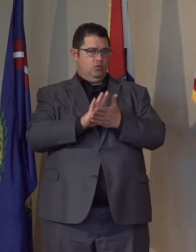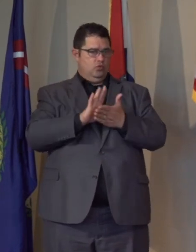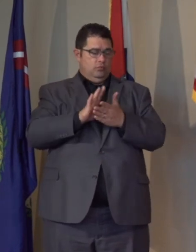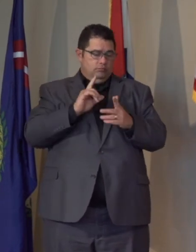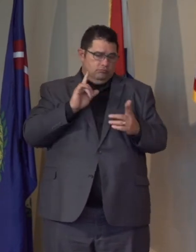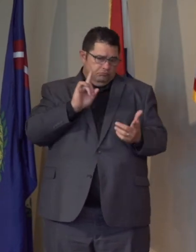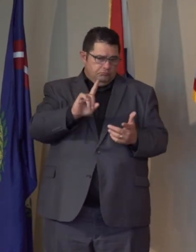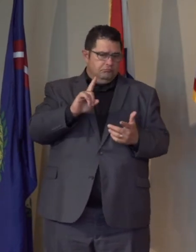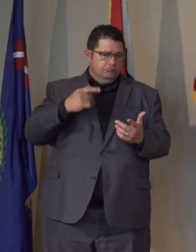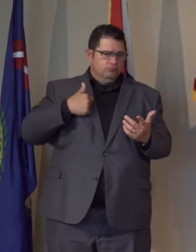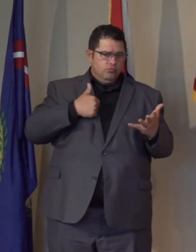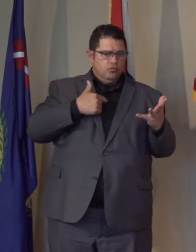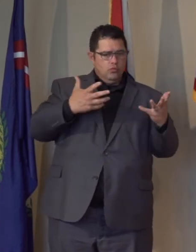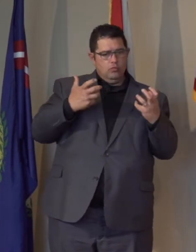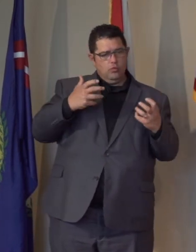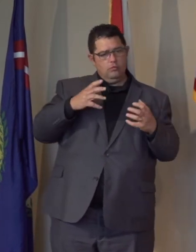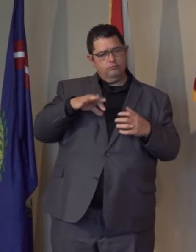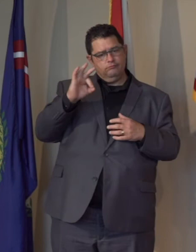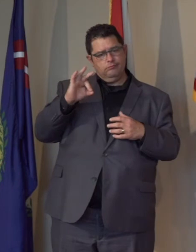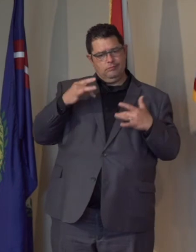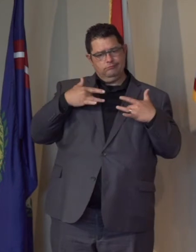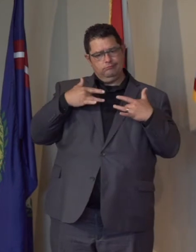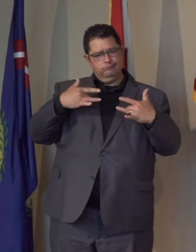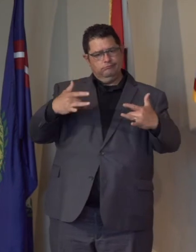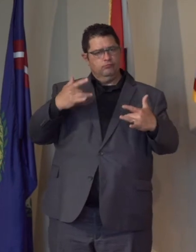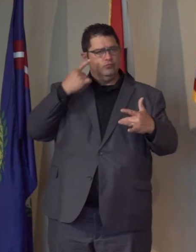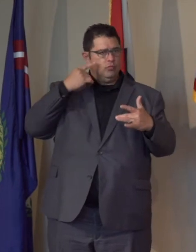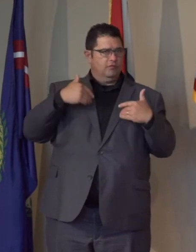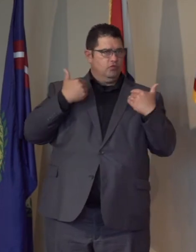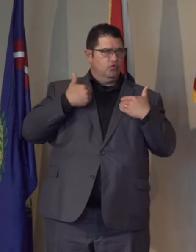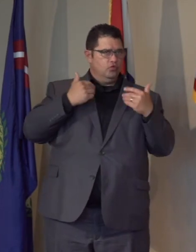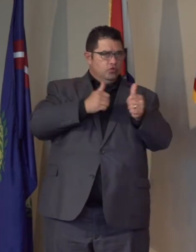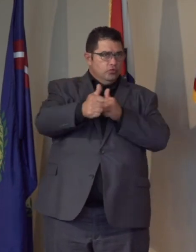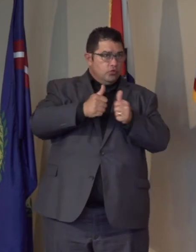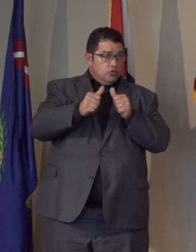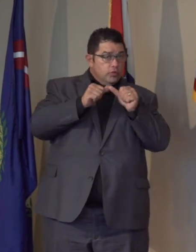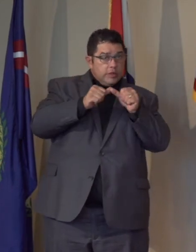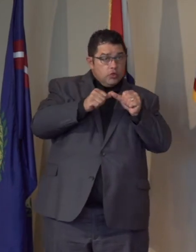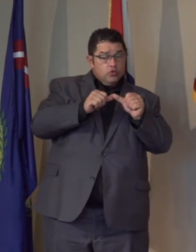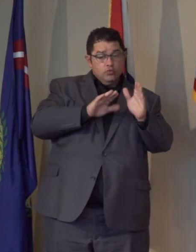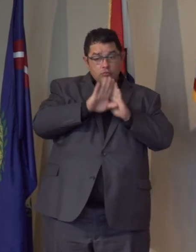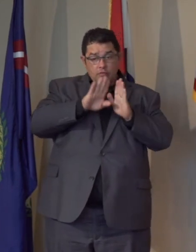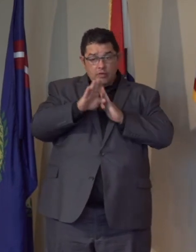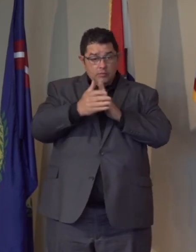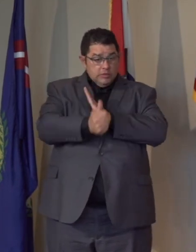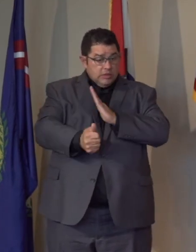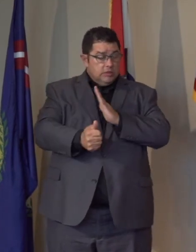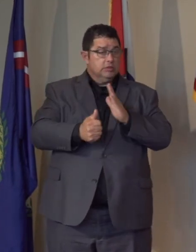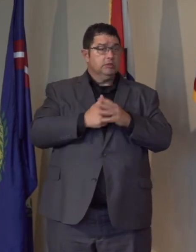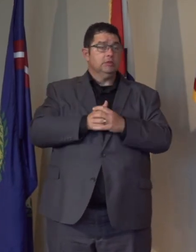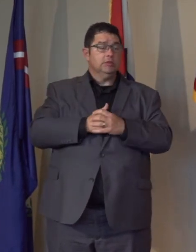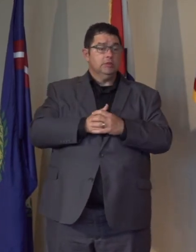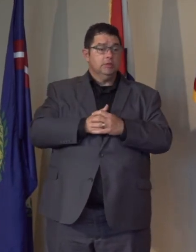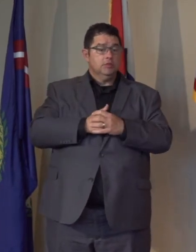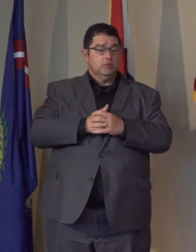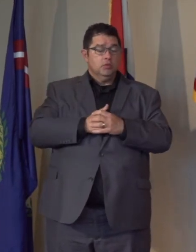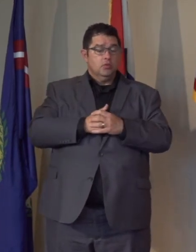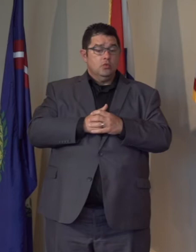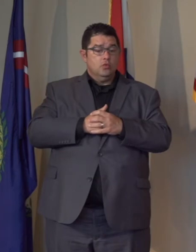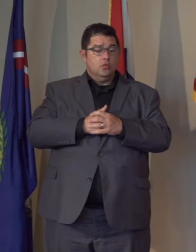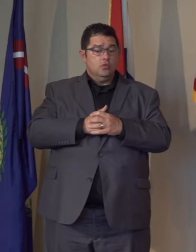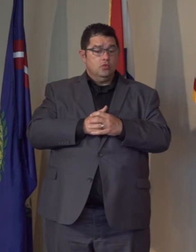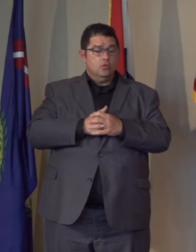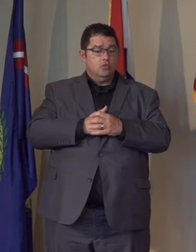to find a way for our youth sports to continue to develop skills so folks can